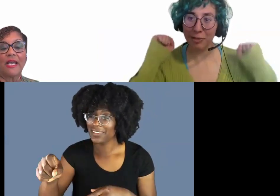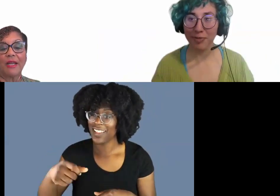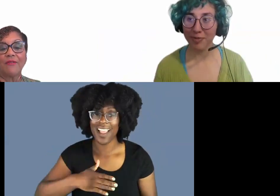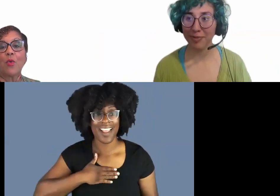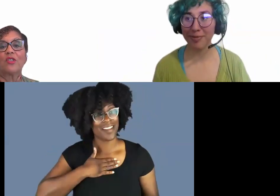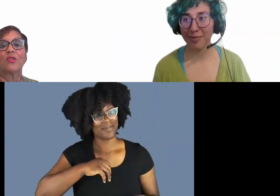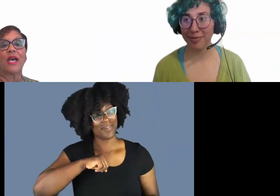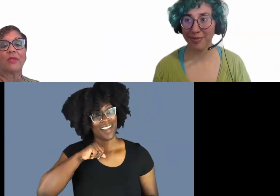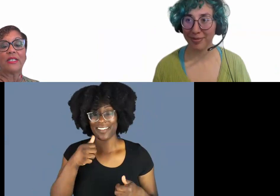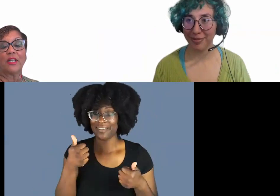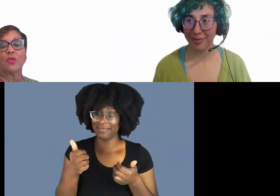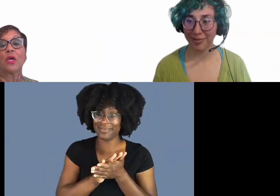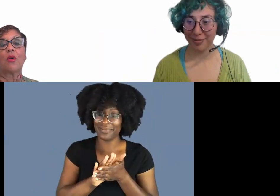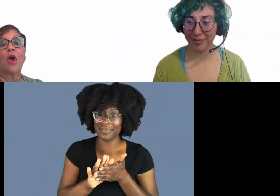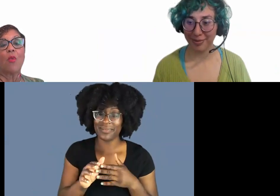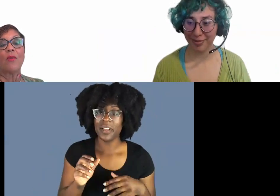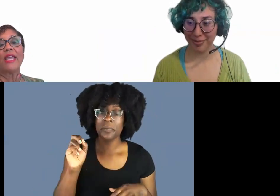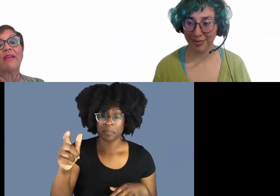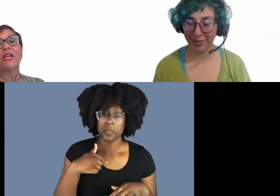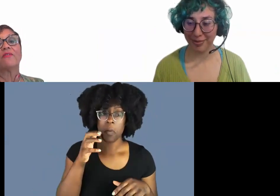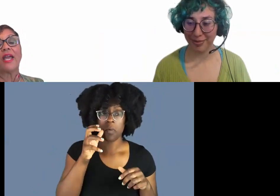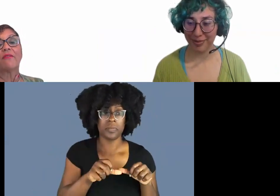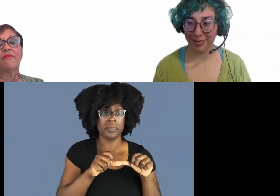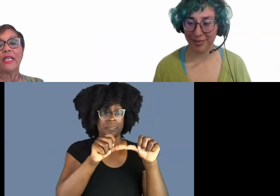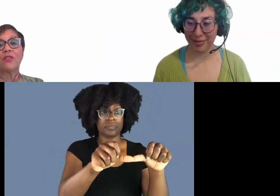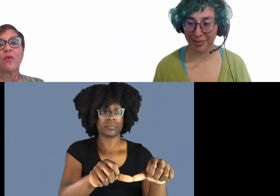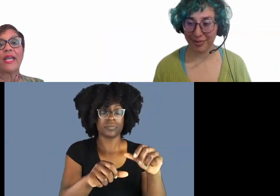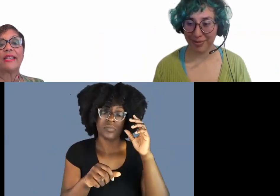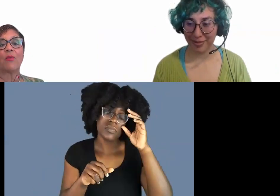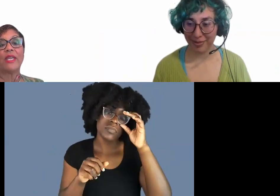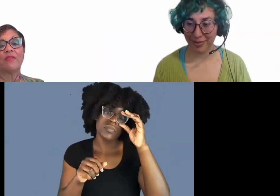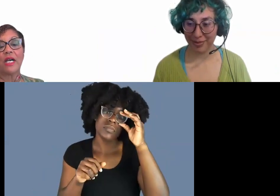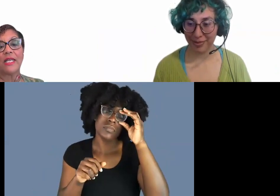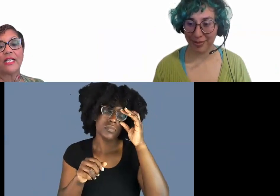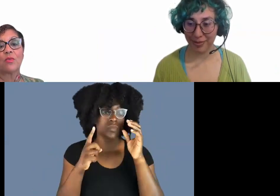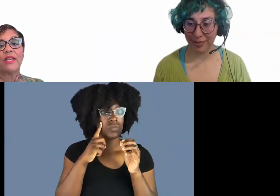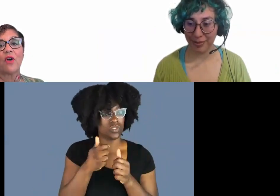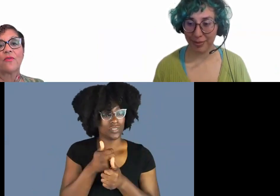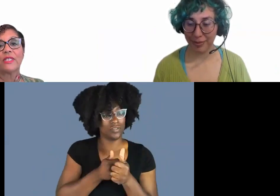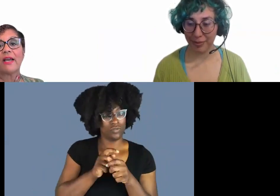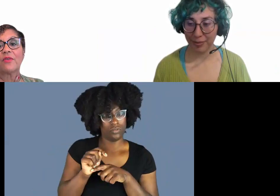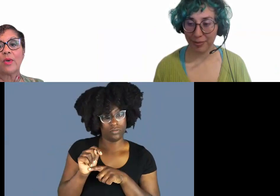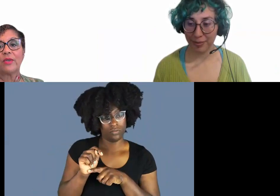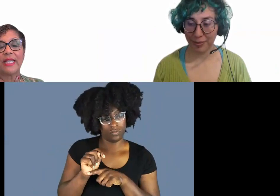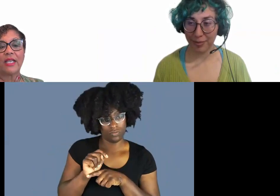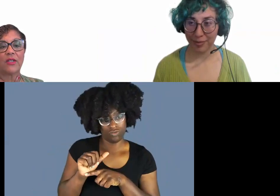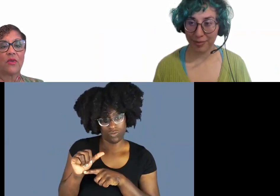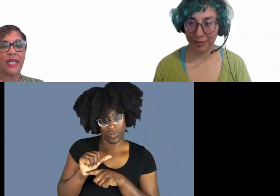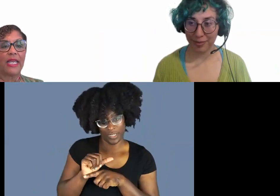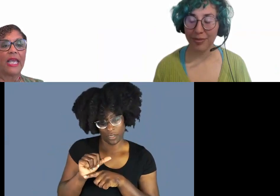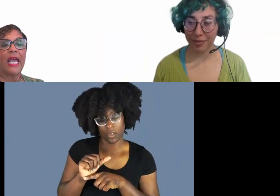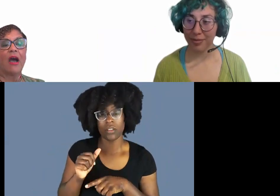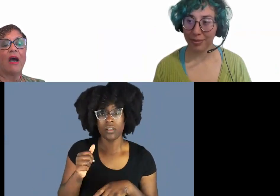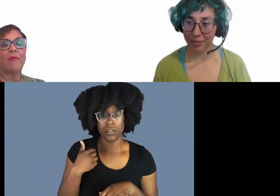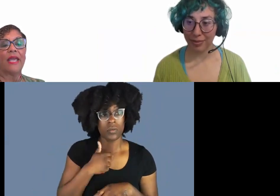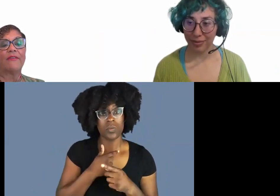just Yay. think about this question. So I will continue. So what we have done for every training that we have done is we have offered to everyone who has taken our